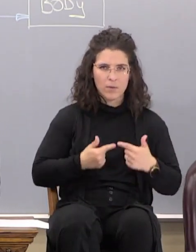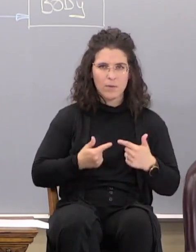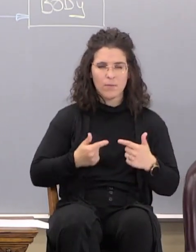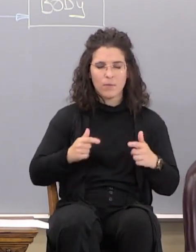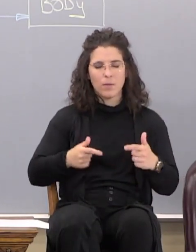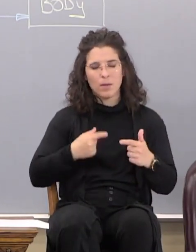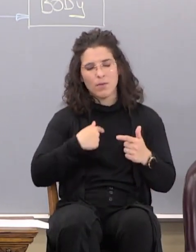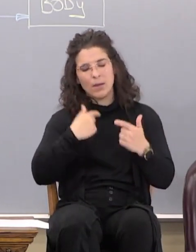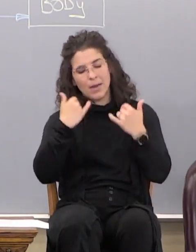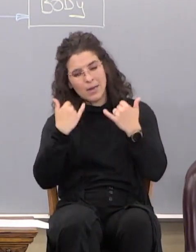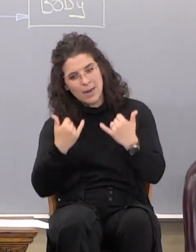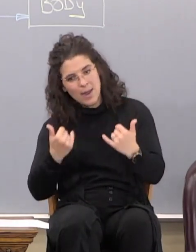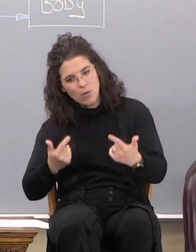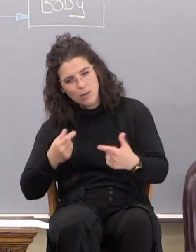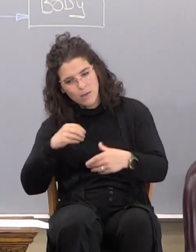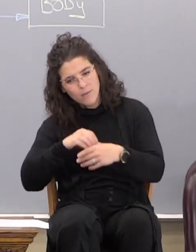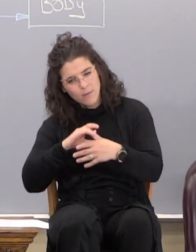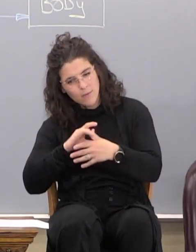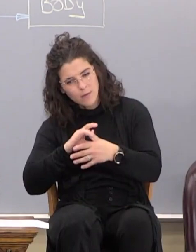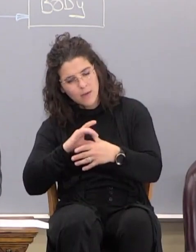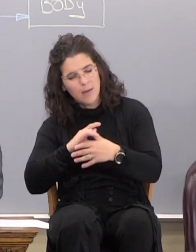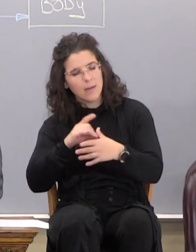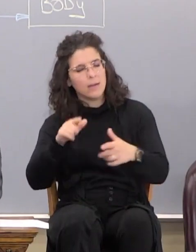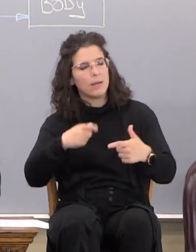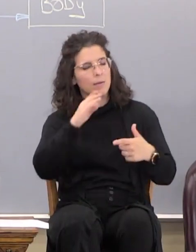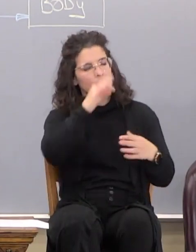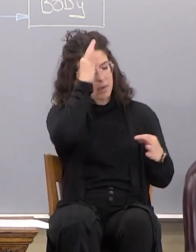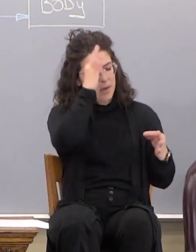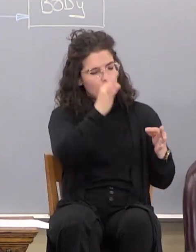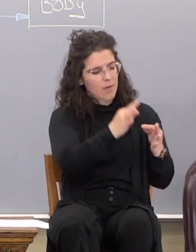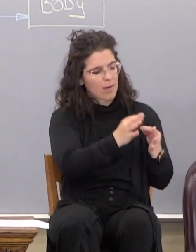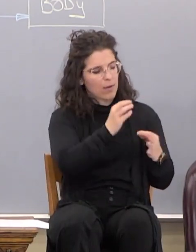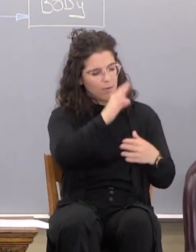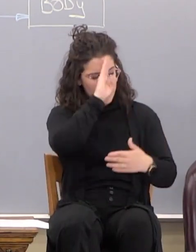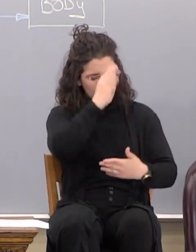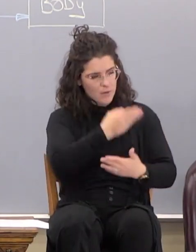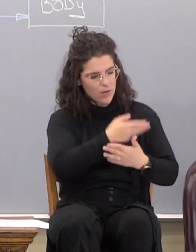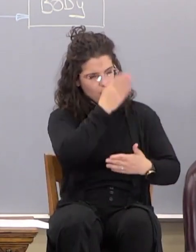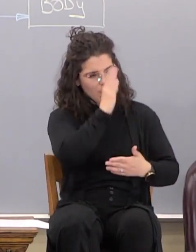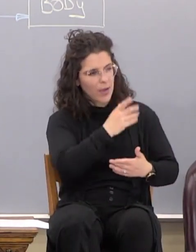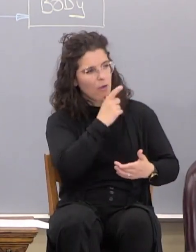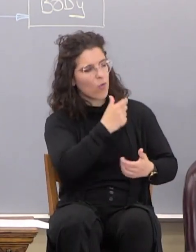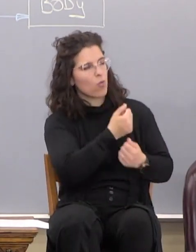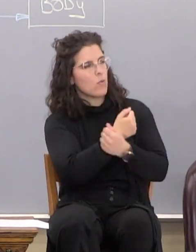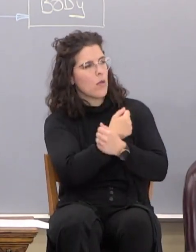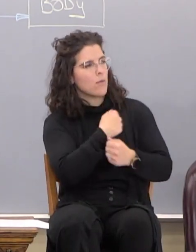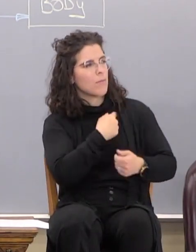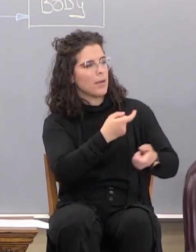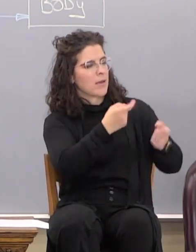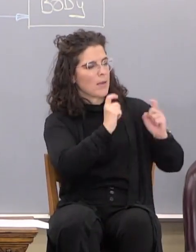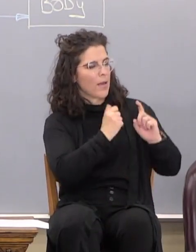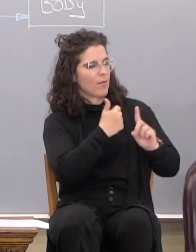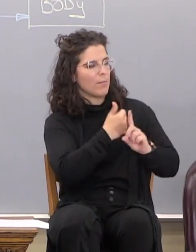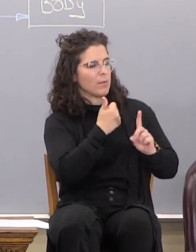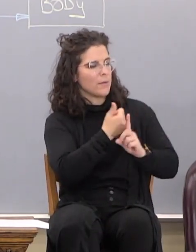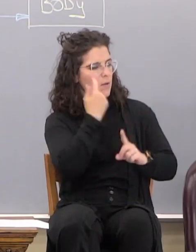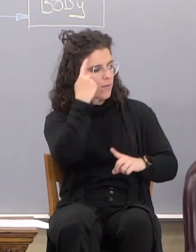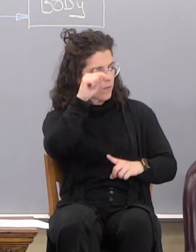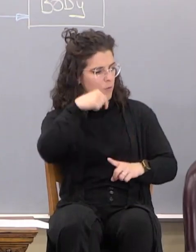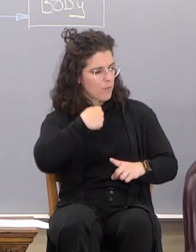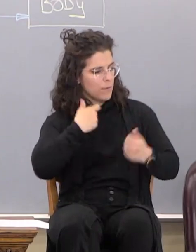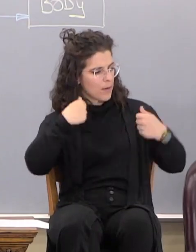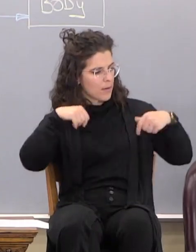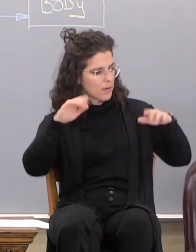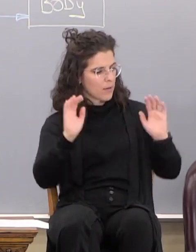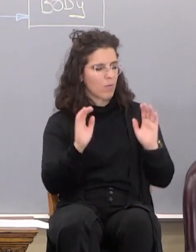life that I now live in the flesh, I live by the faith of the Son of God who loved me and gave himself for me. That's the way. That's where transformation in